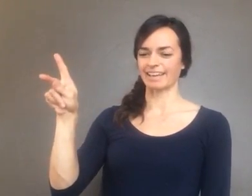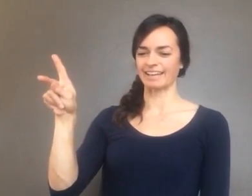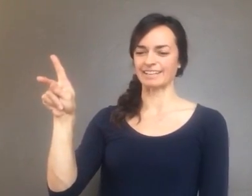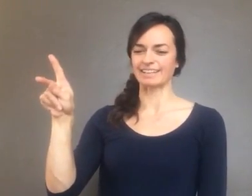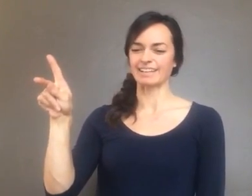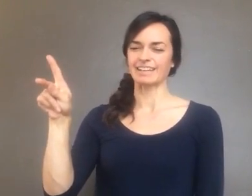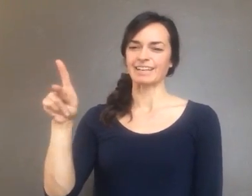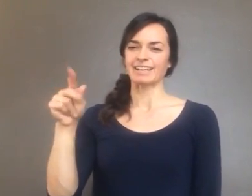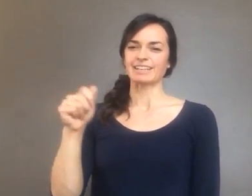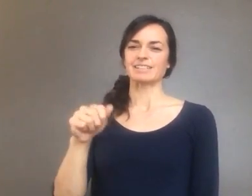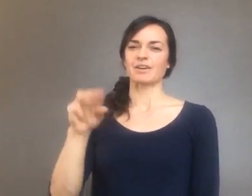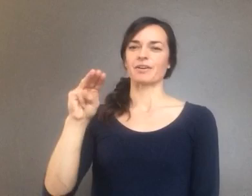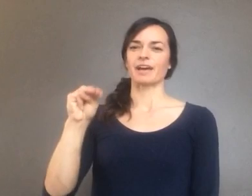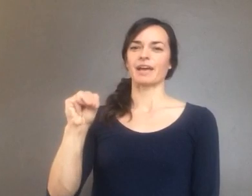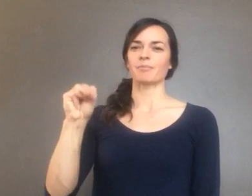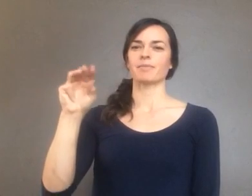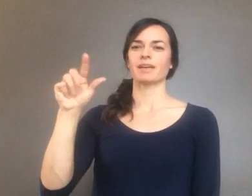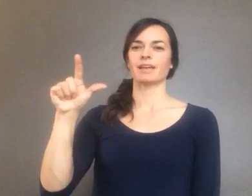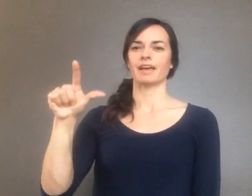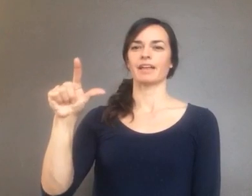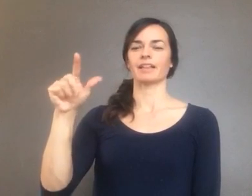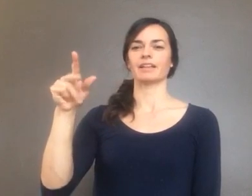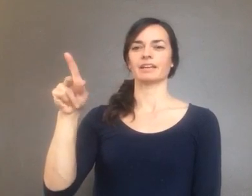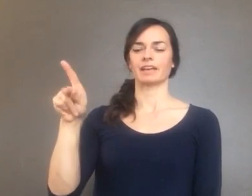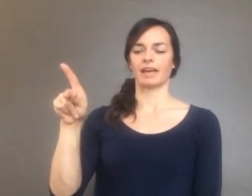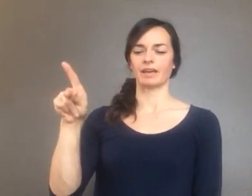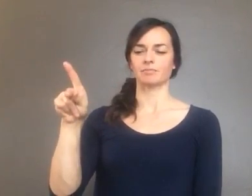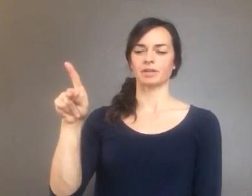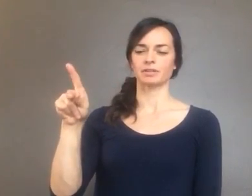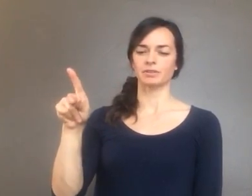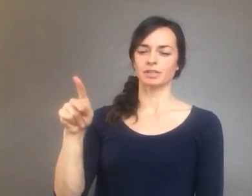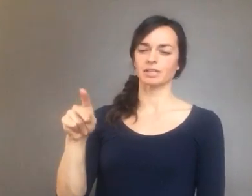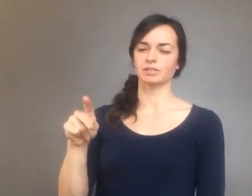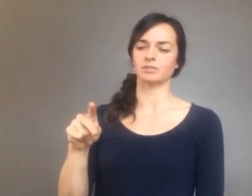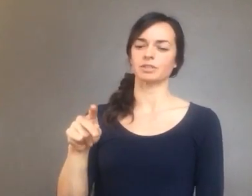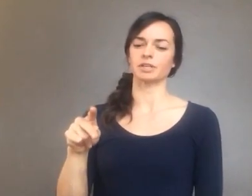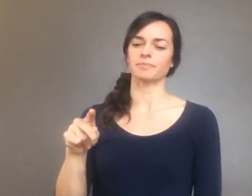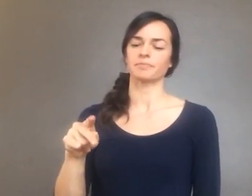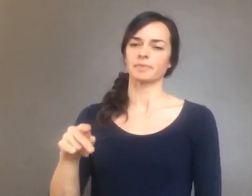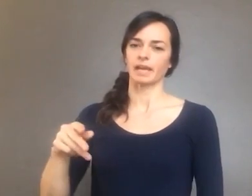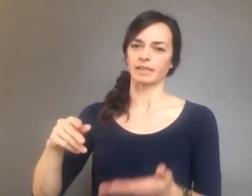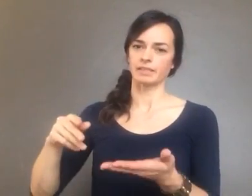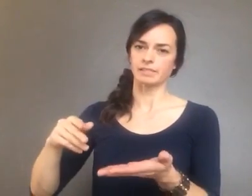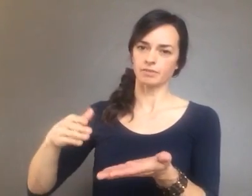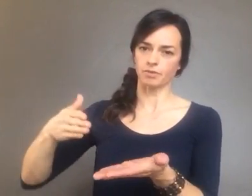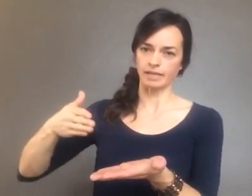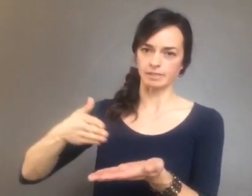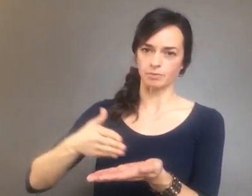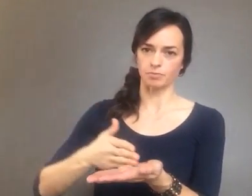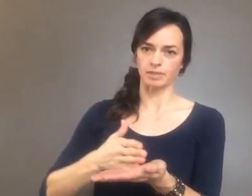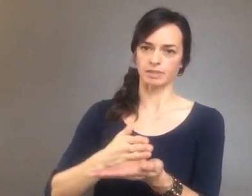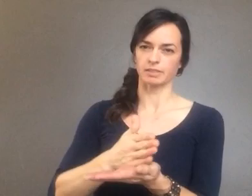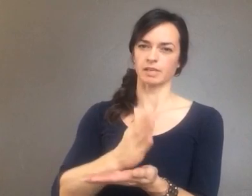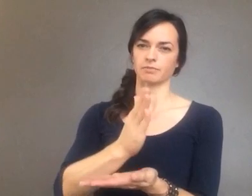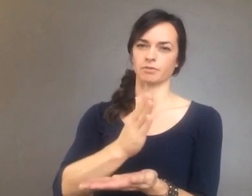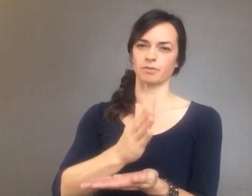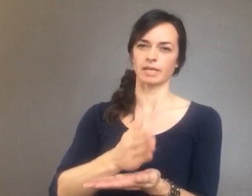again. So M, L, K, Martin Luther King Jr. and the Civil Rights Movement, our sign for